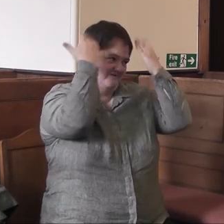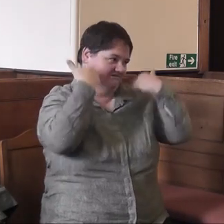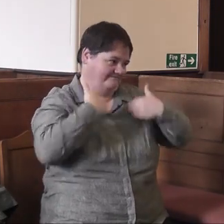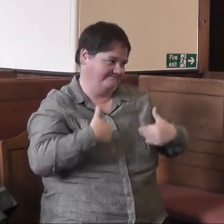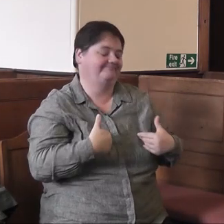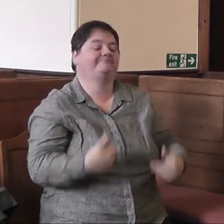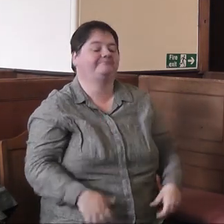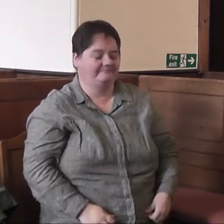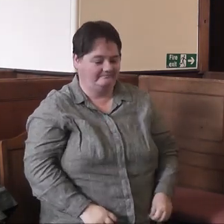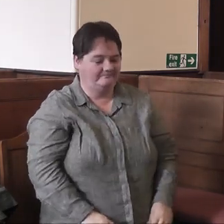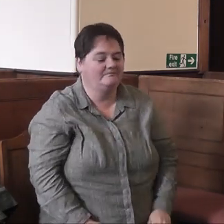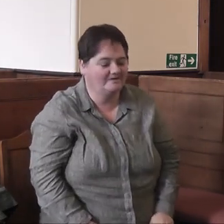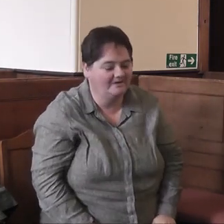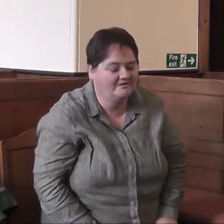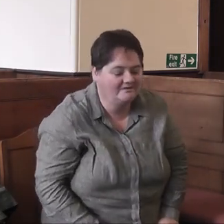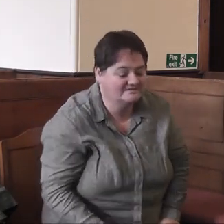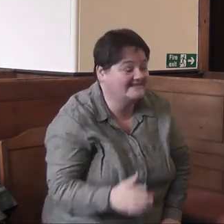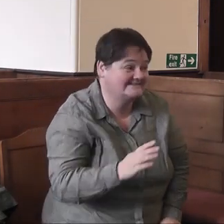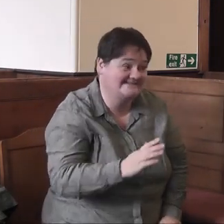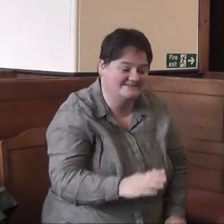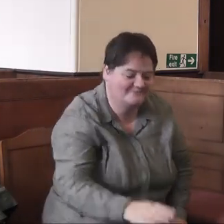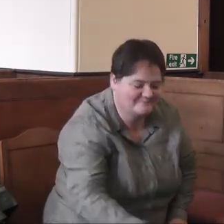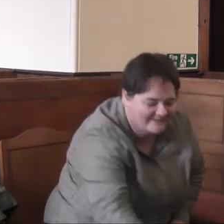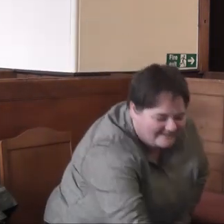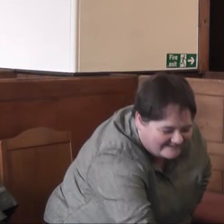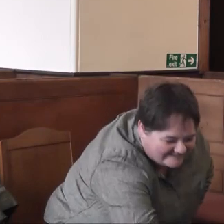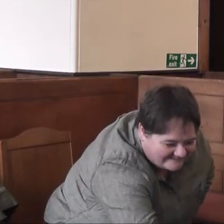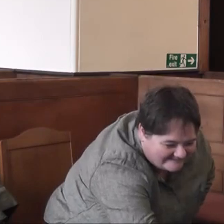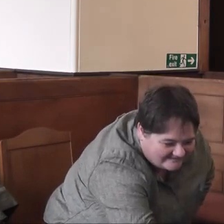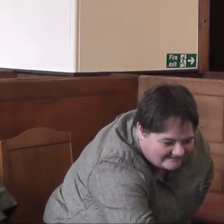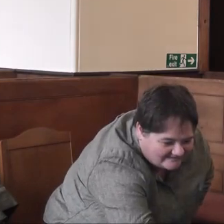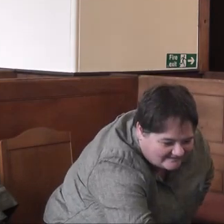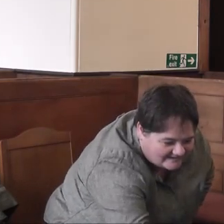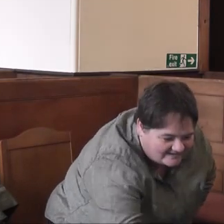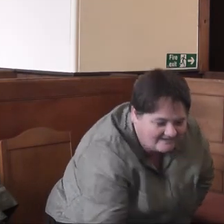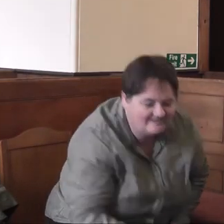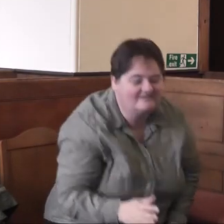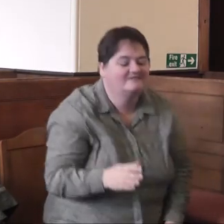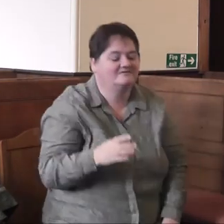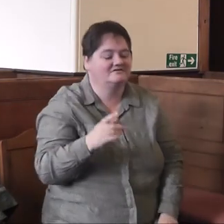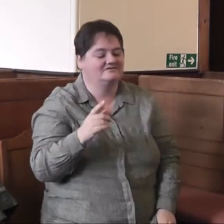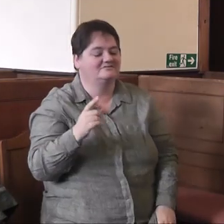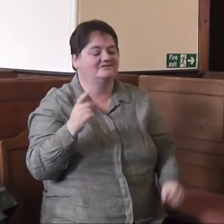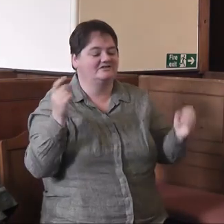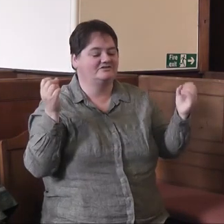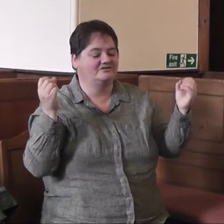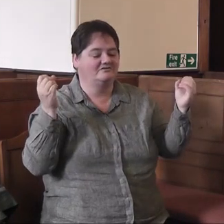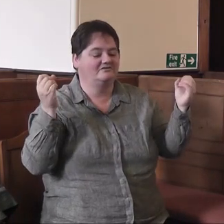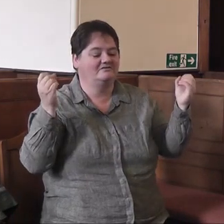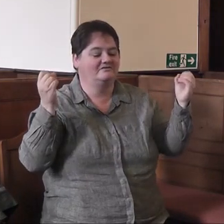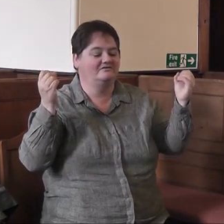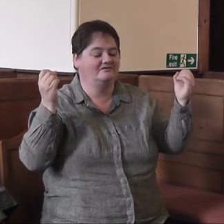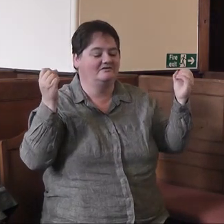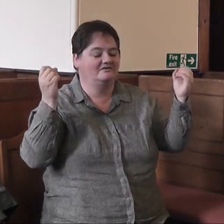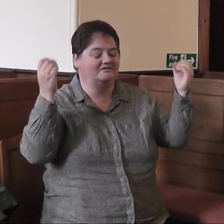her. So that's the easy one. Okay. So what did I do?